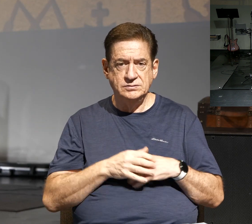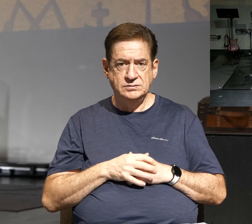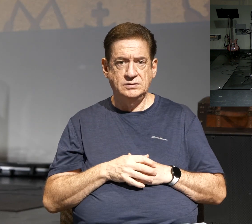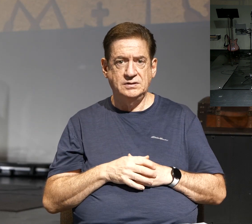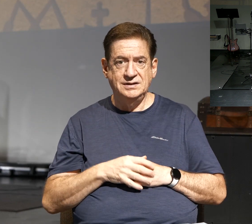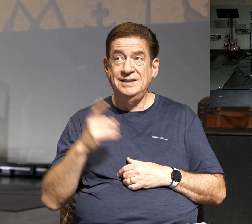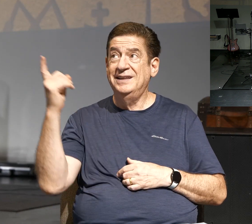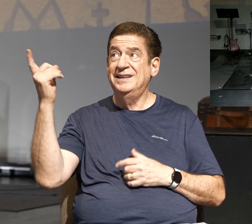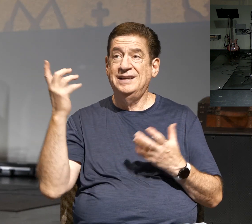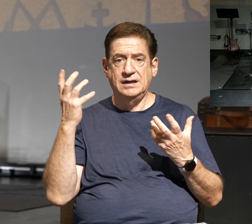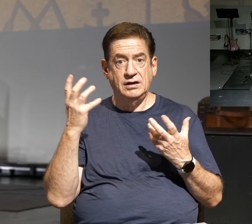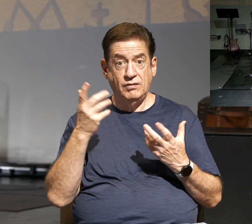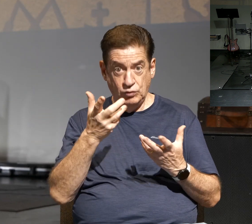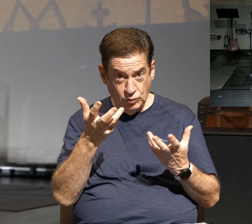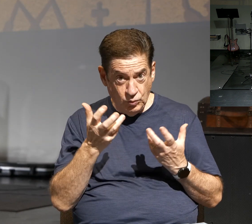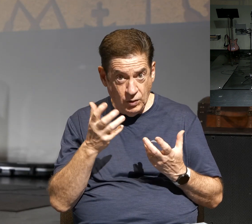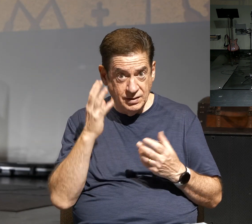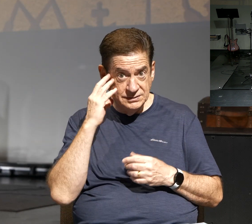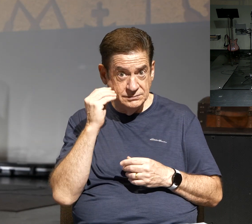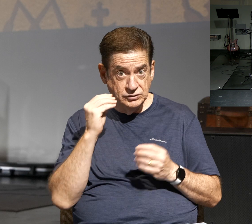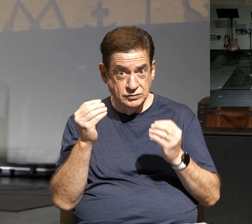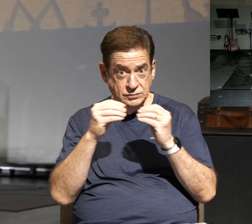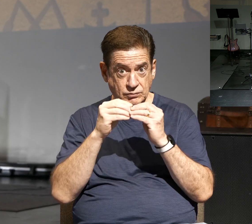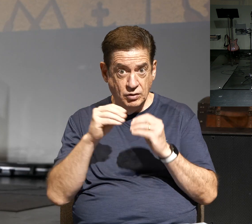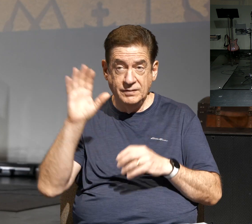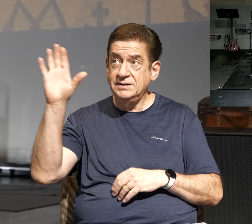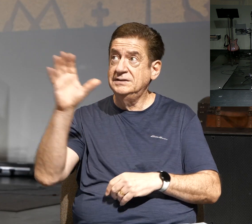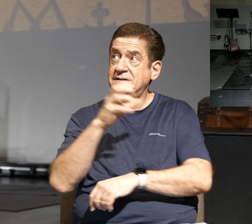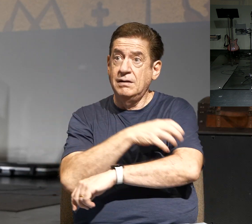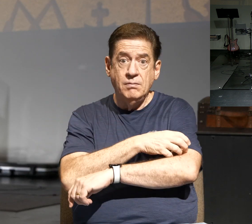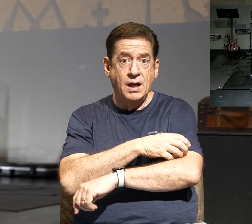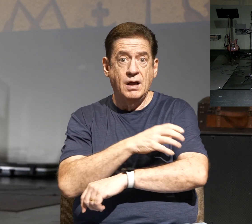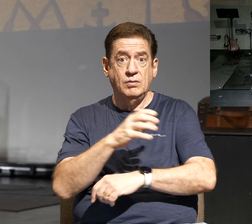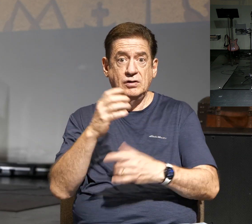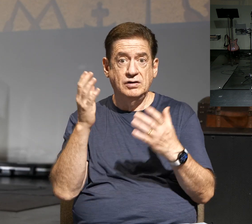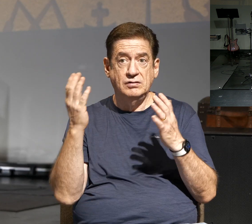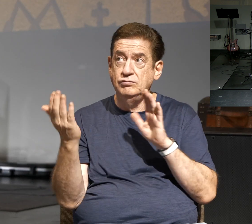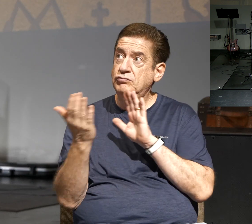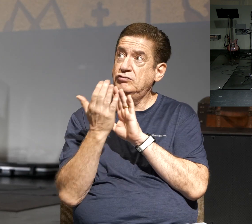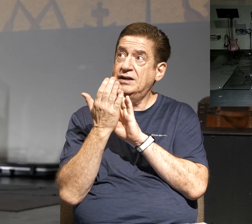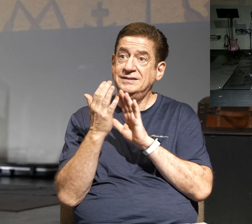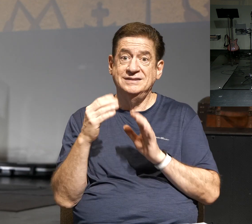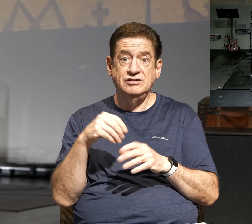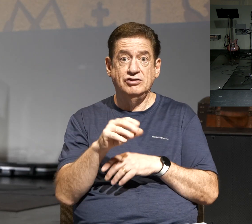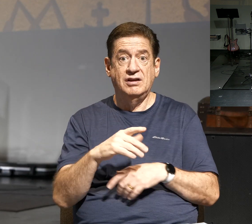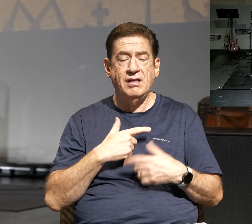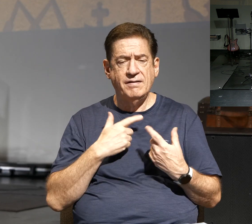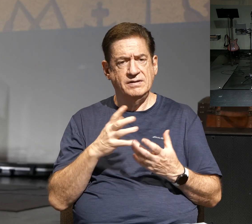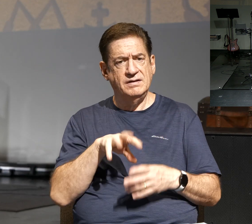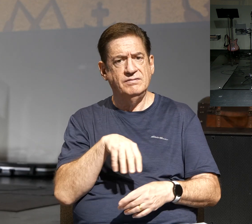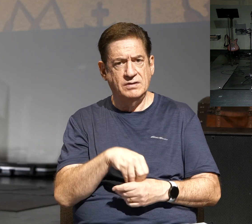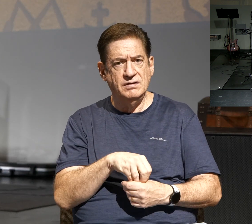If you want to experience more of his power and presence in your life, get involved.